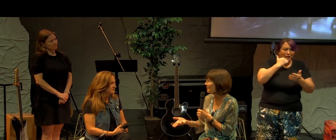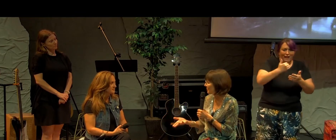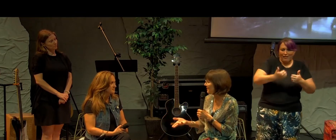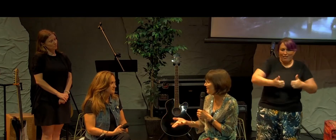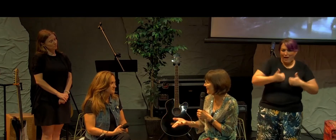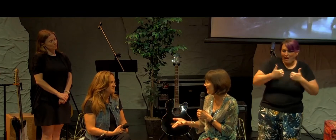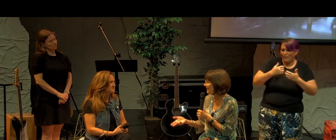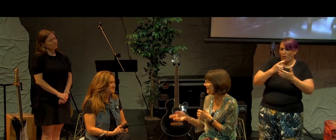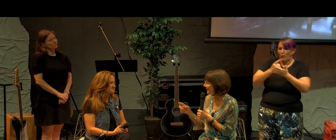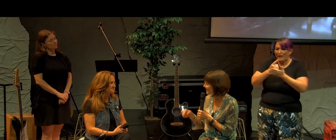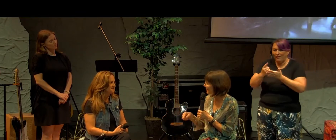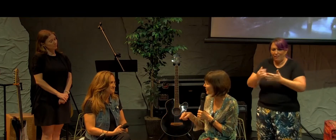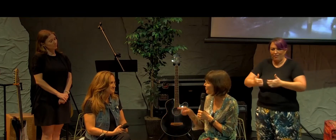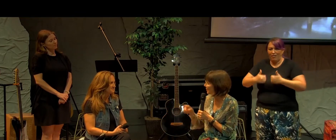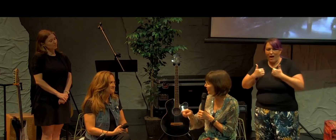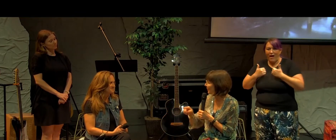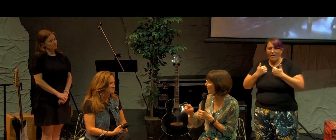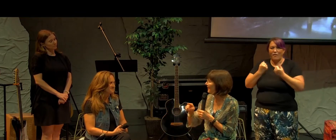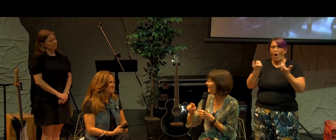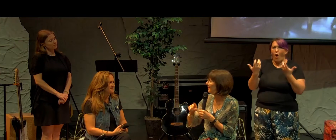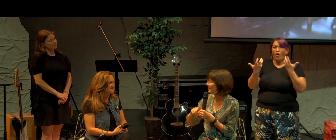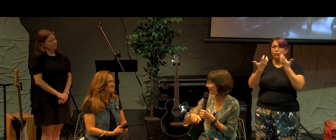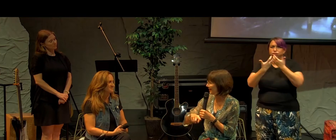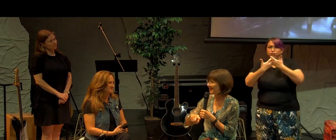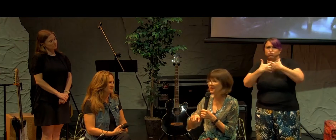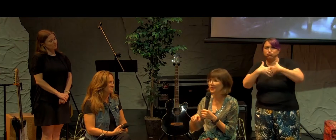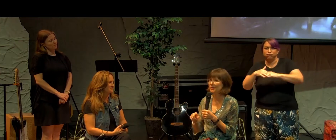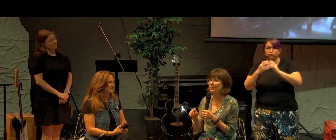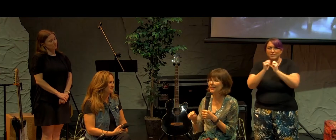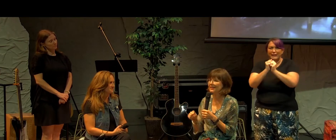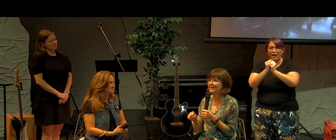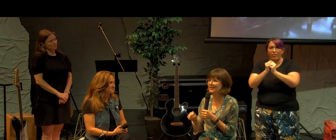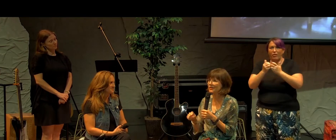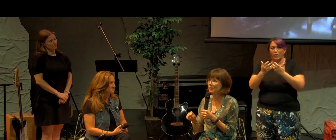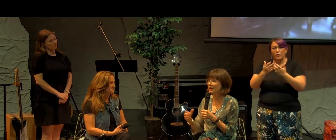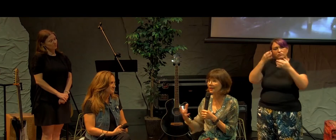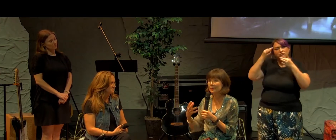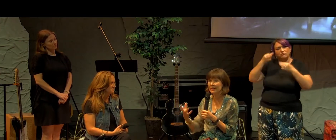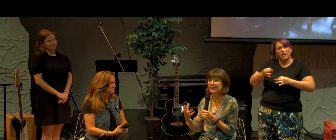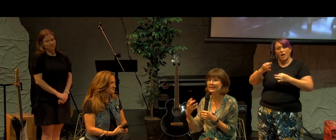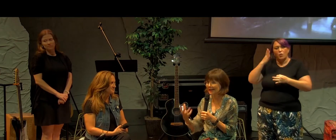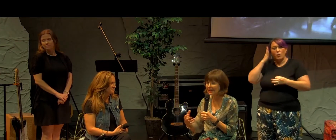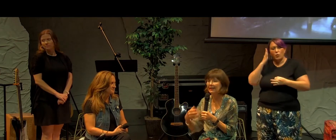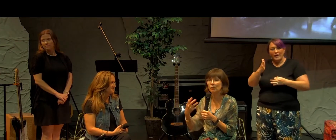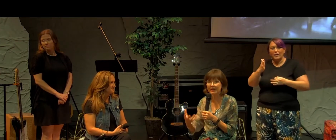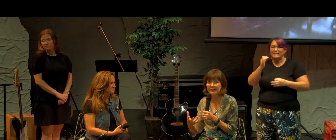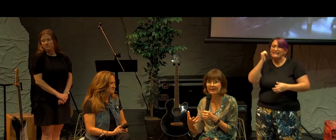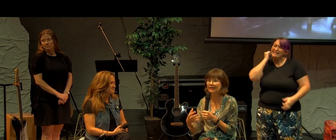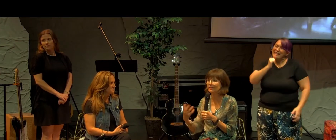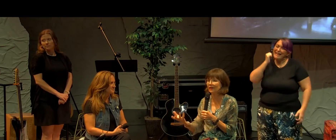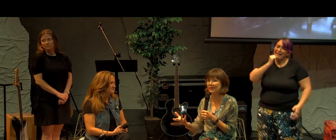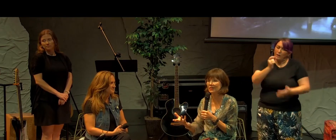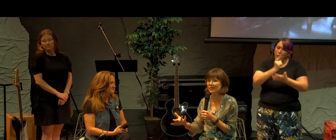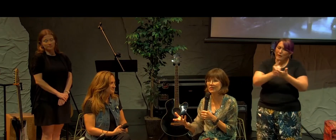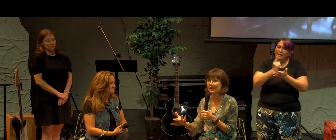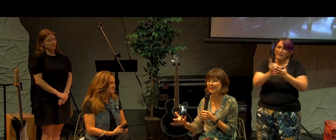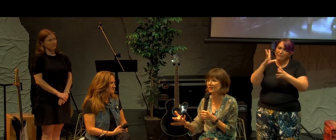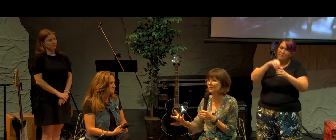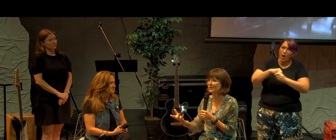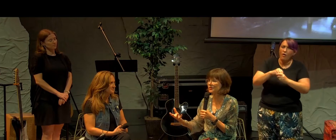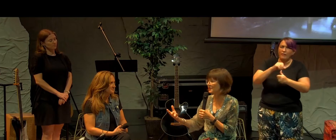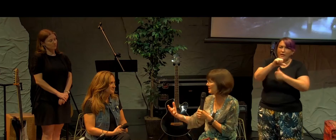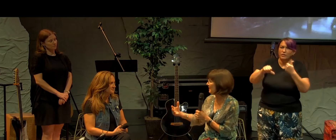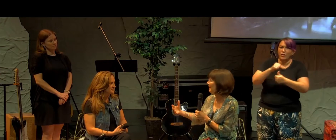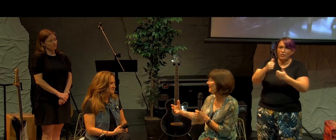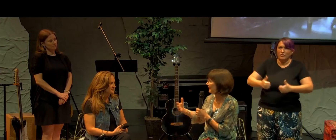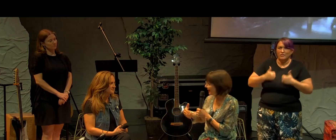really believed in that. And I think that's another ripple thing, you know, that when you make a decision that we're going to be daily, weekly involved in each other's lives. And it